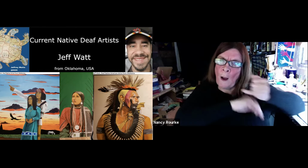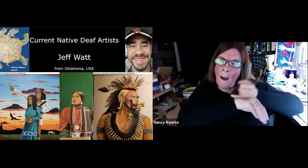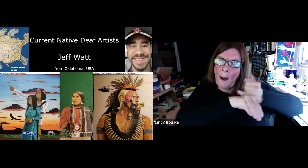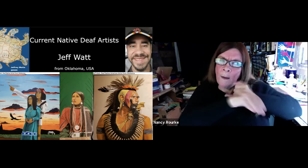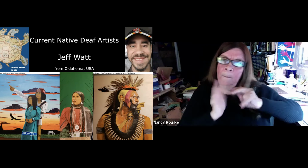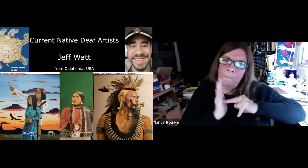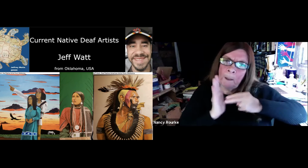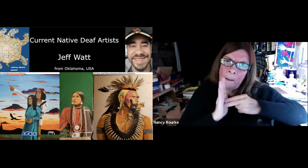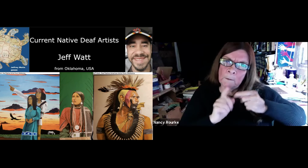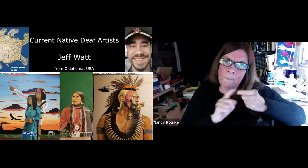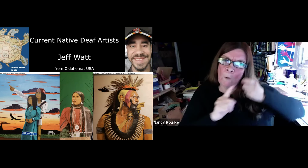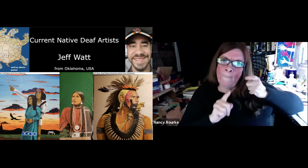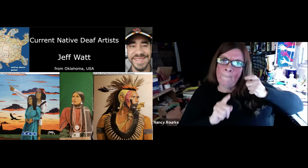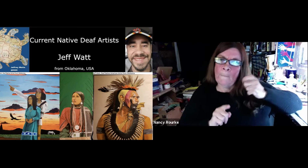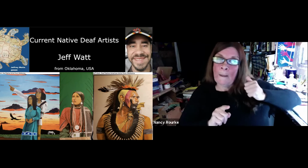Turtle Island.